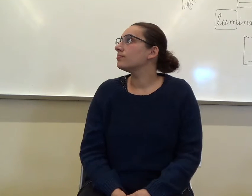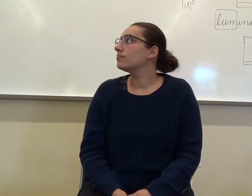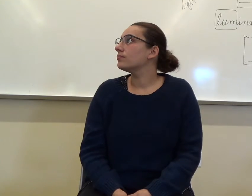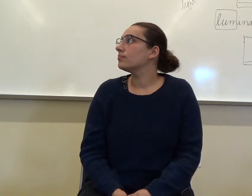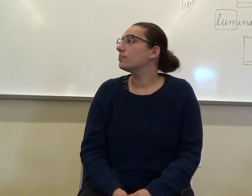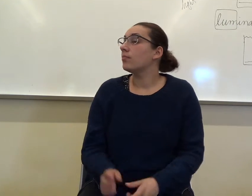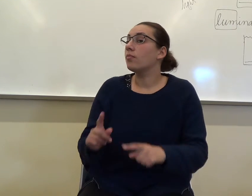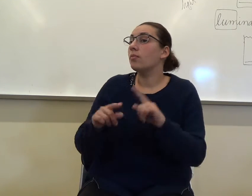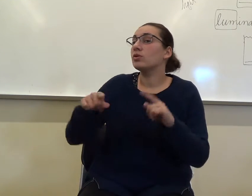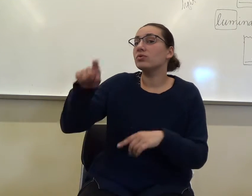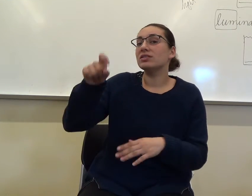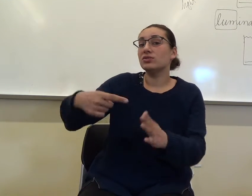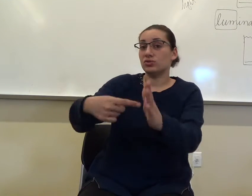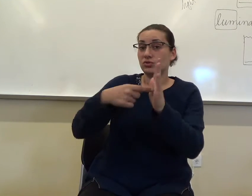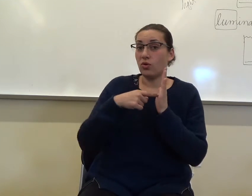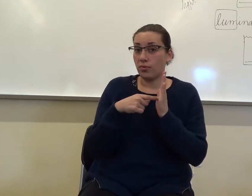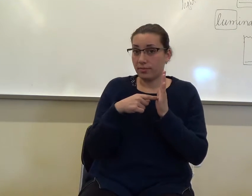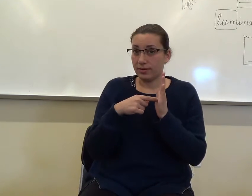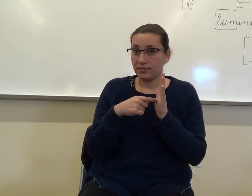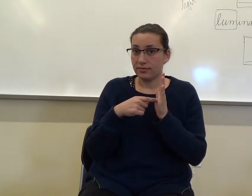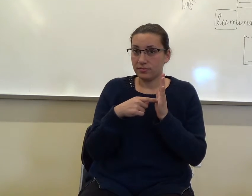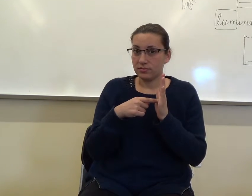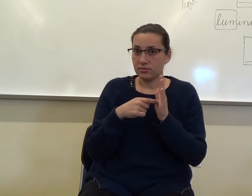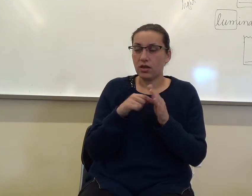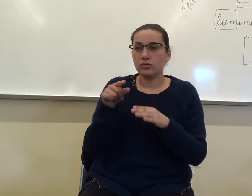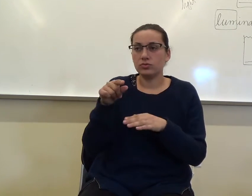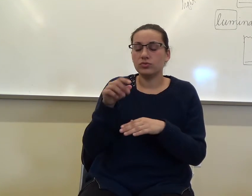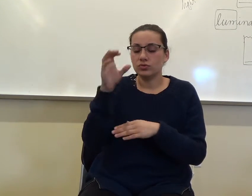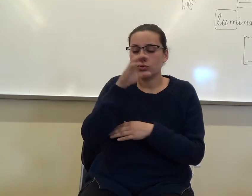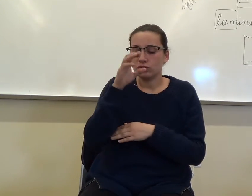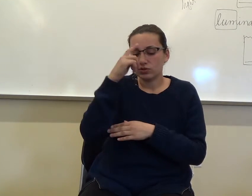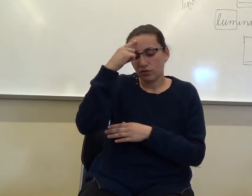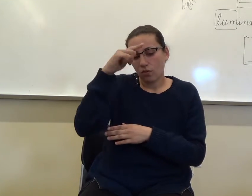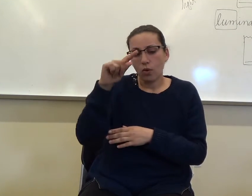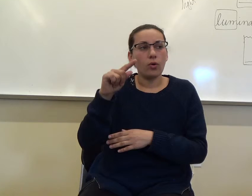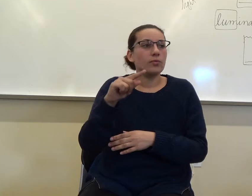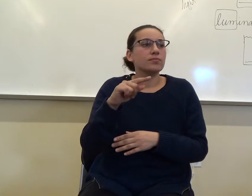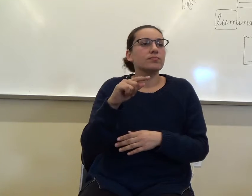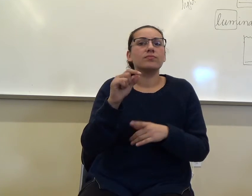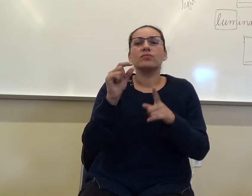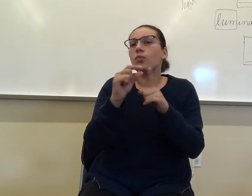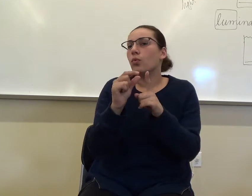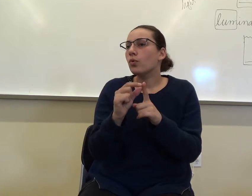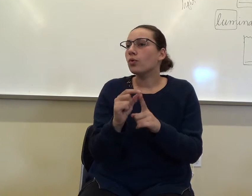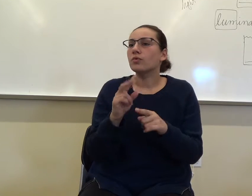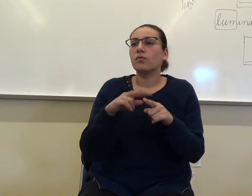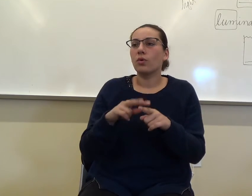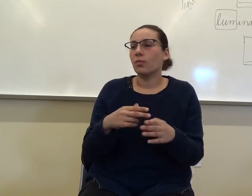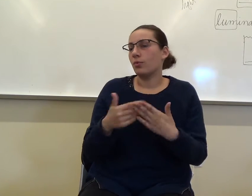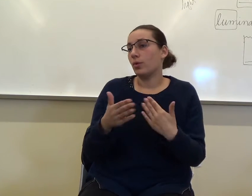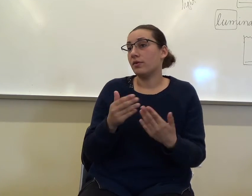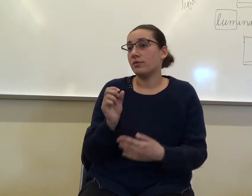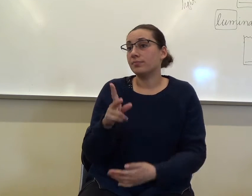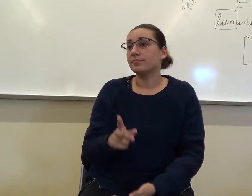showing me that you are looking for these things that we have covered. Okay, let me write these up here.